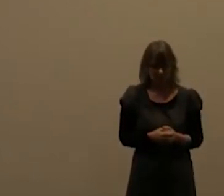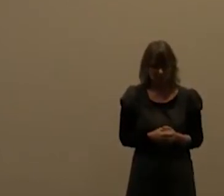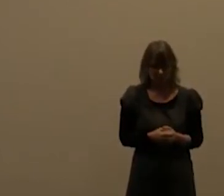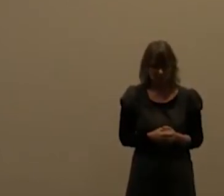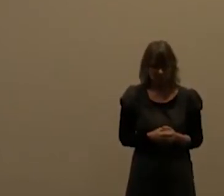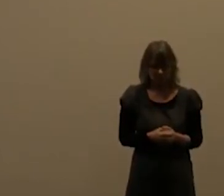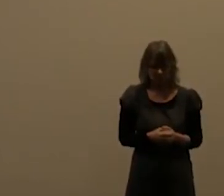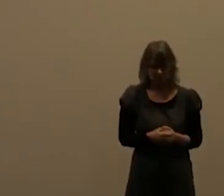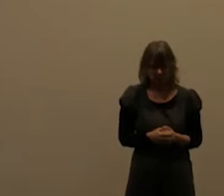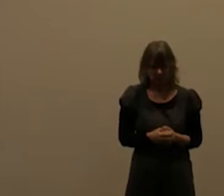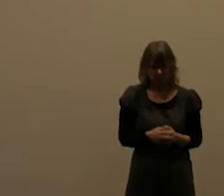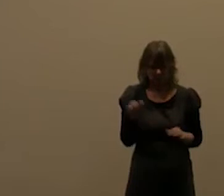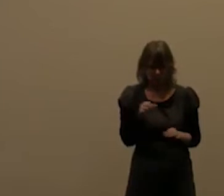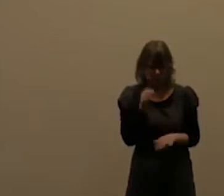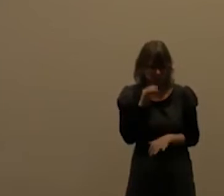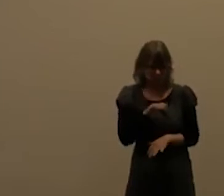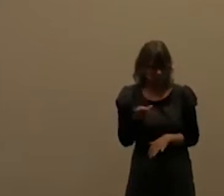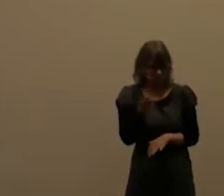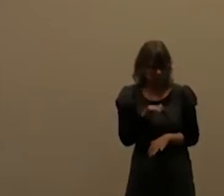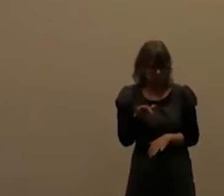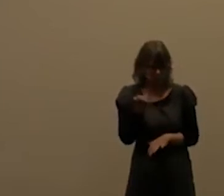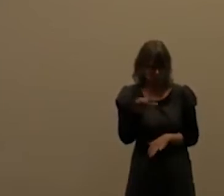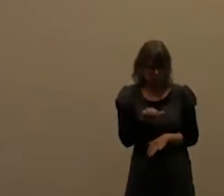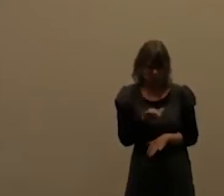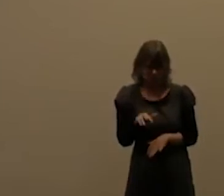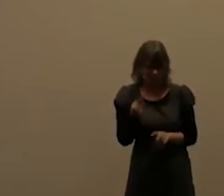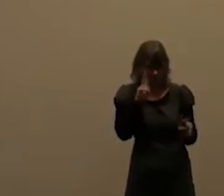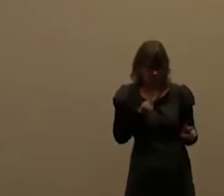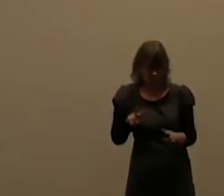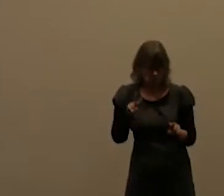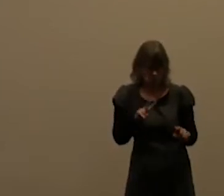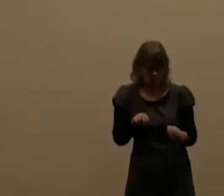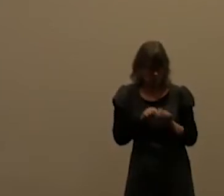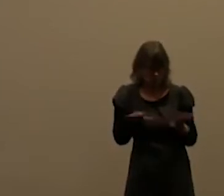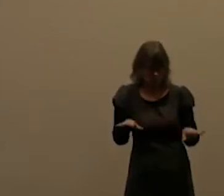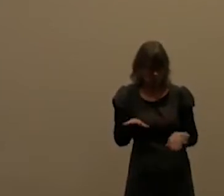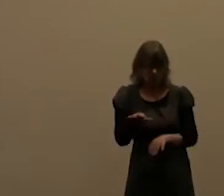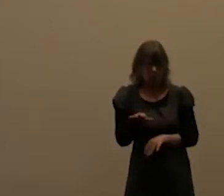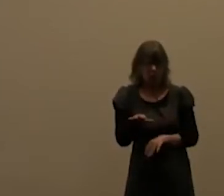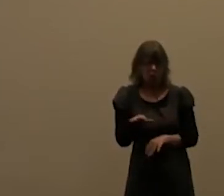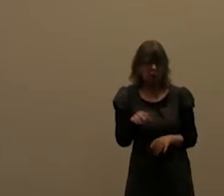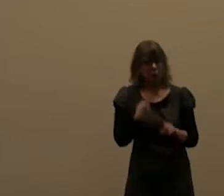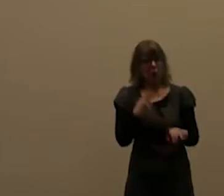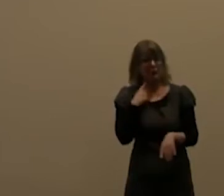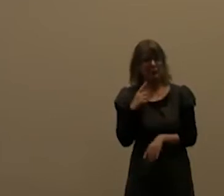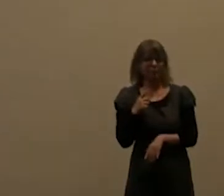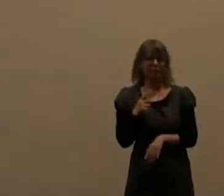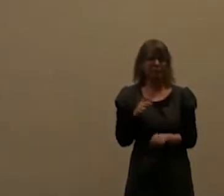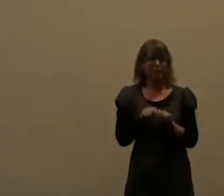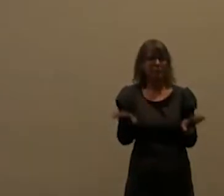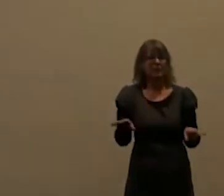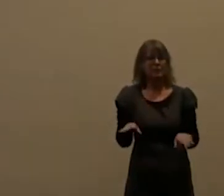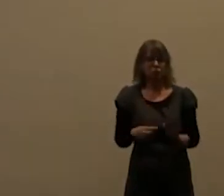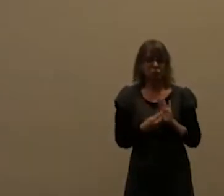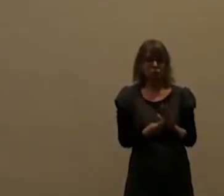here, should have a bot somewhere. But let's just publish this one. I'll just show you how quick it is to publish. So I'll